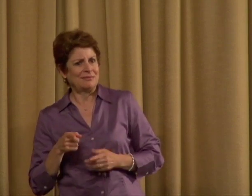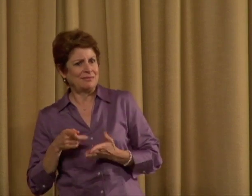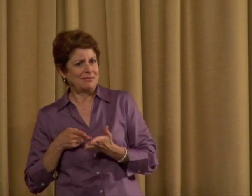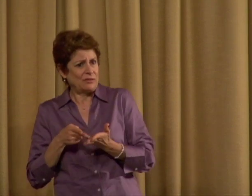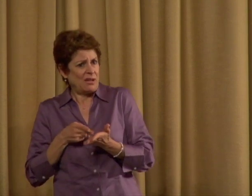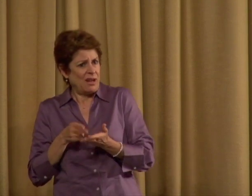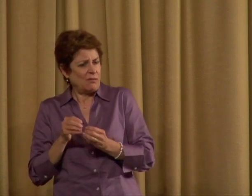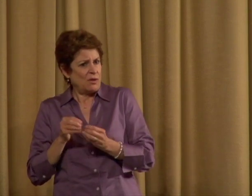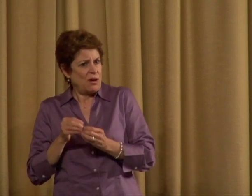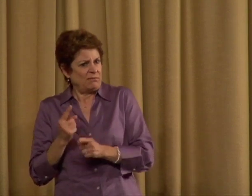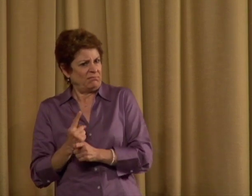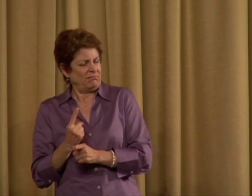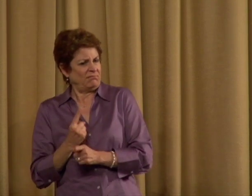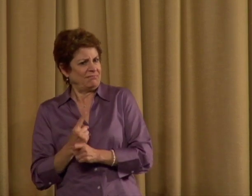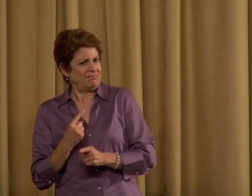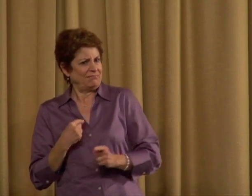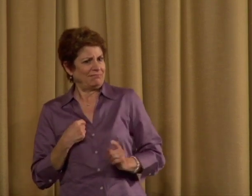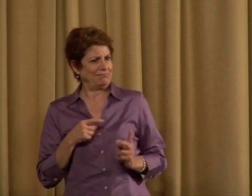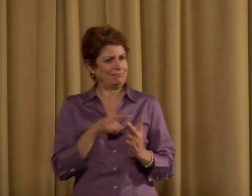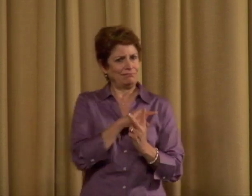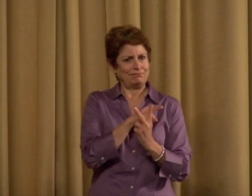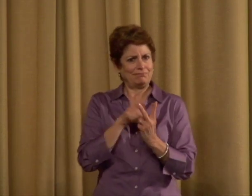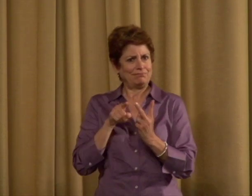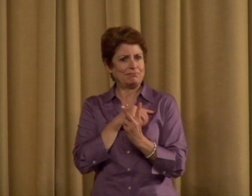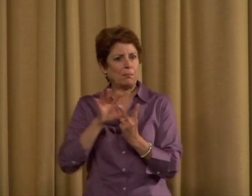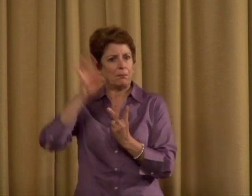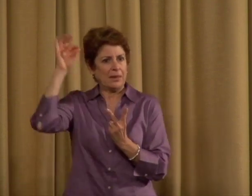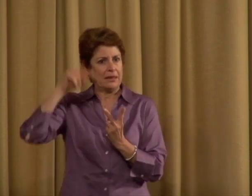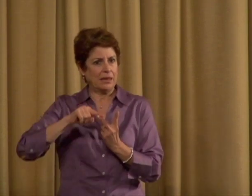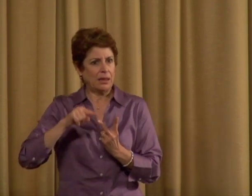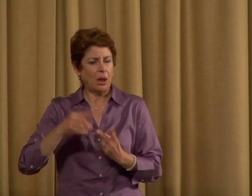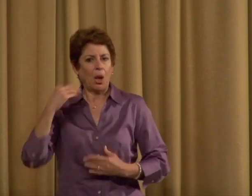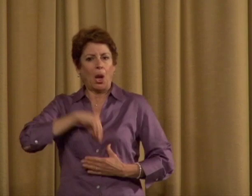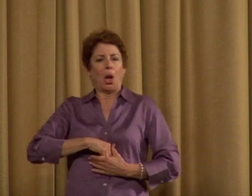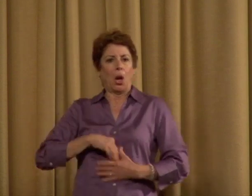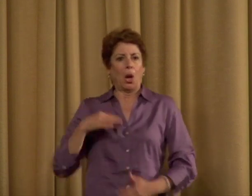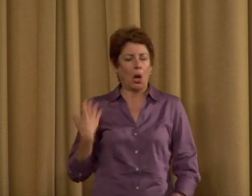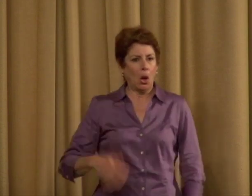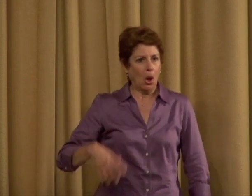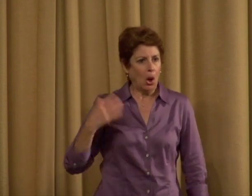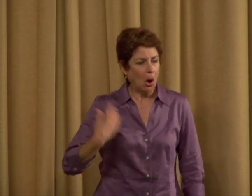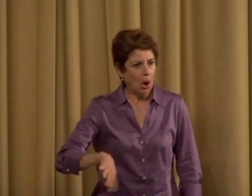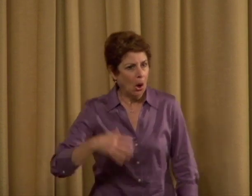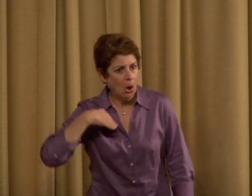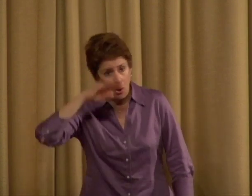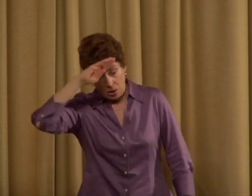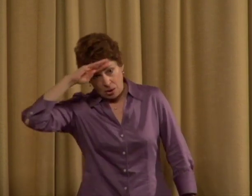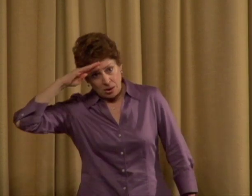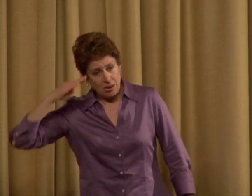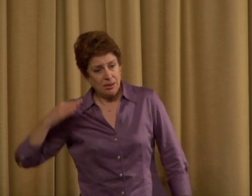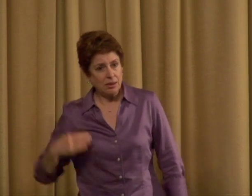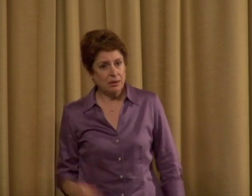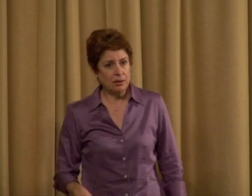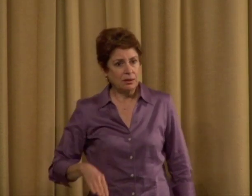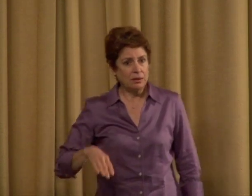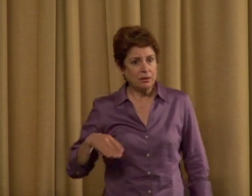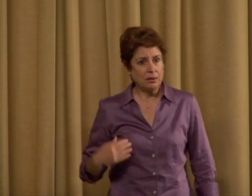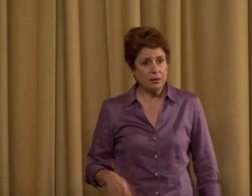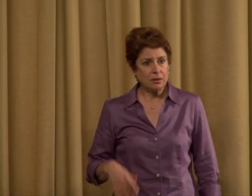that character, it was more honest. It was more appropriate. It was a reflection of my judgment, and I was selected for that. What a